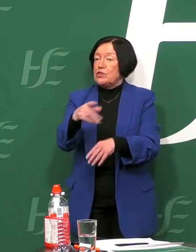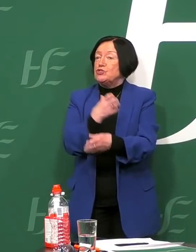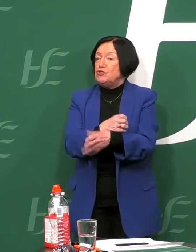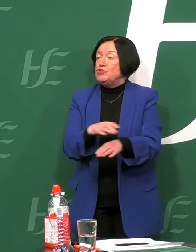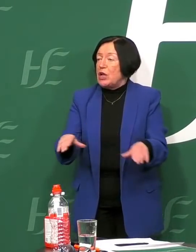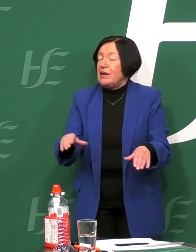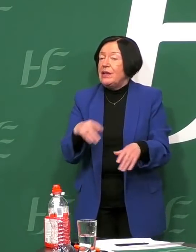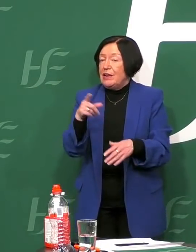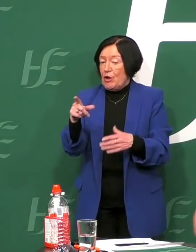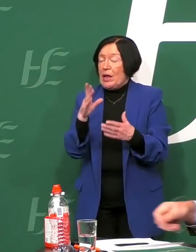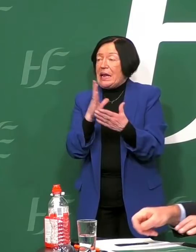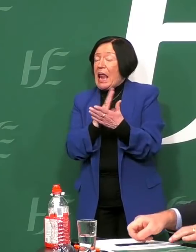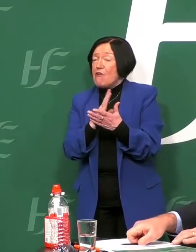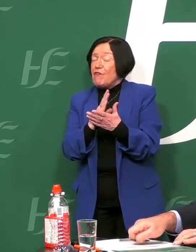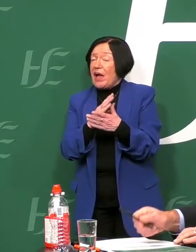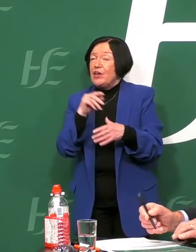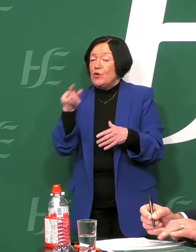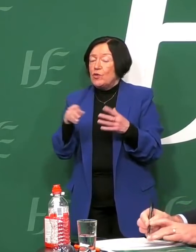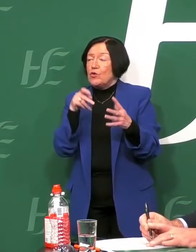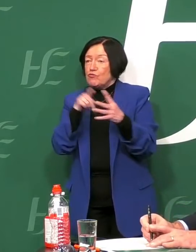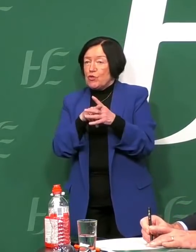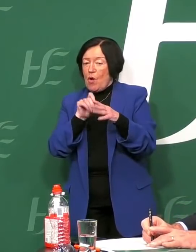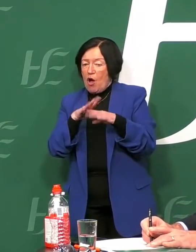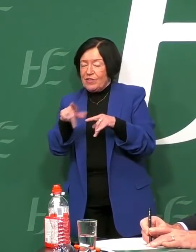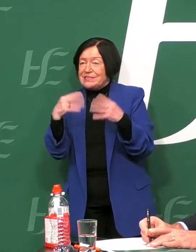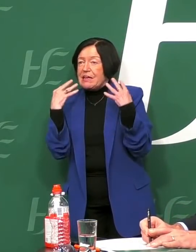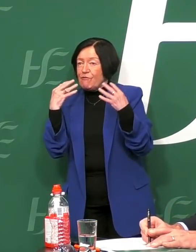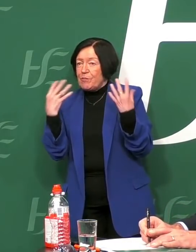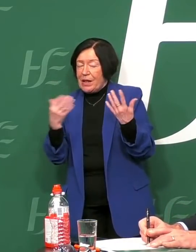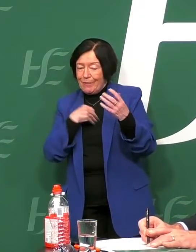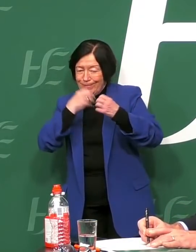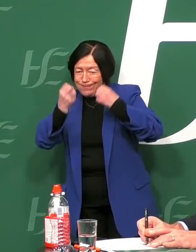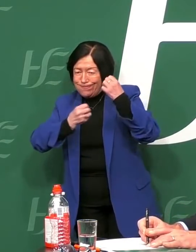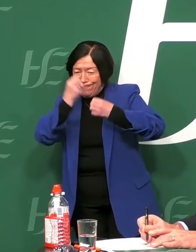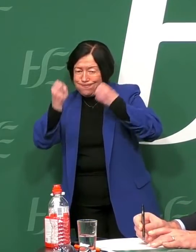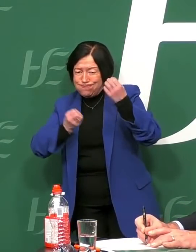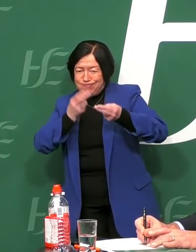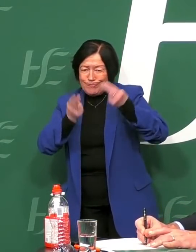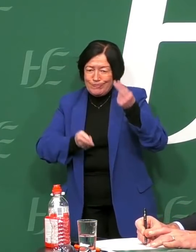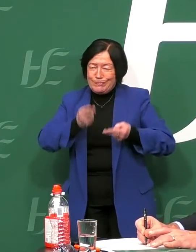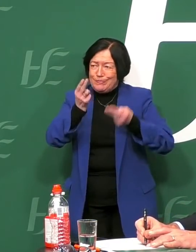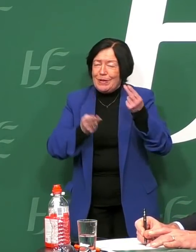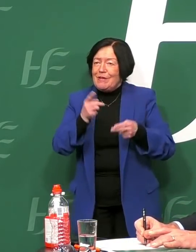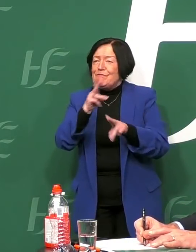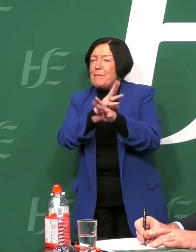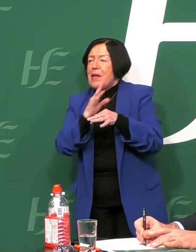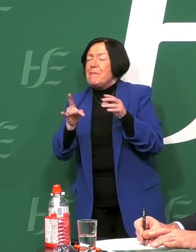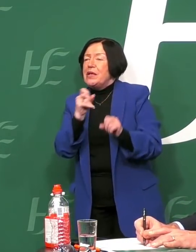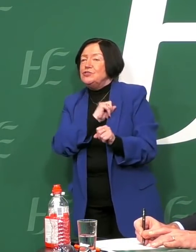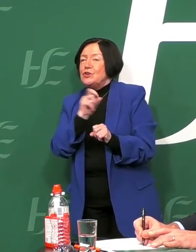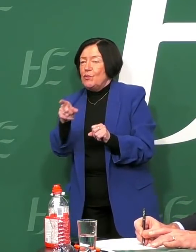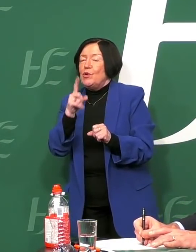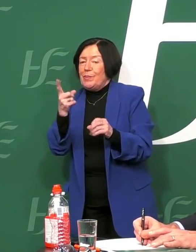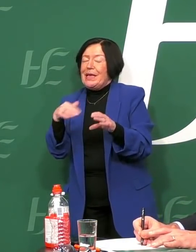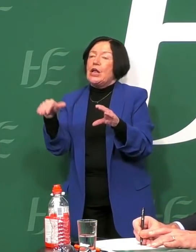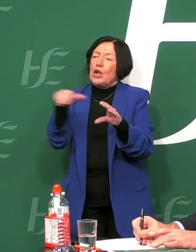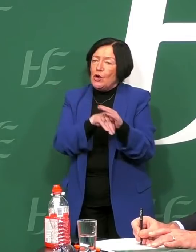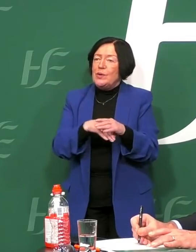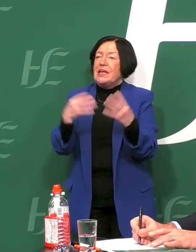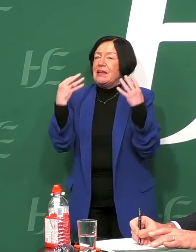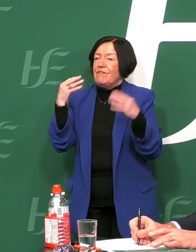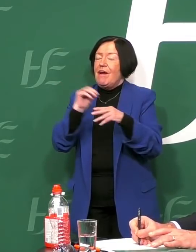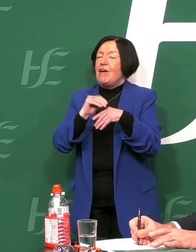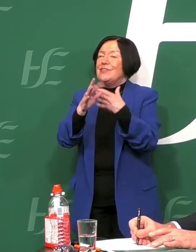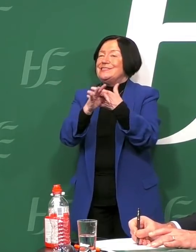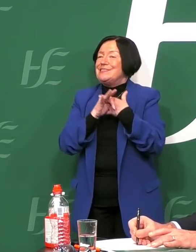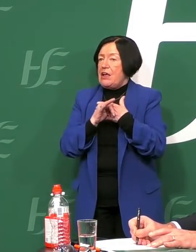been verified by NIAC, but we're going through all this information that we will be putting together for parents to make sure and that will include information on